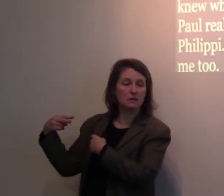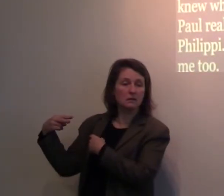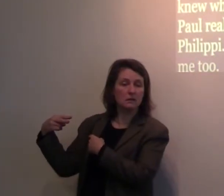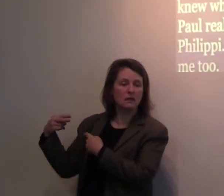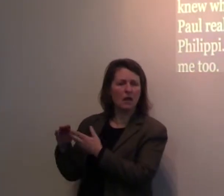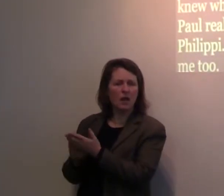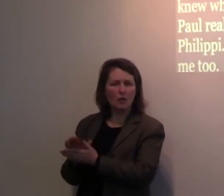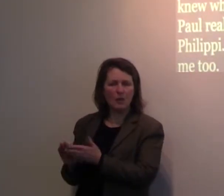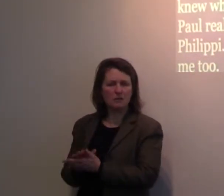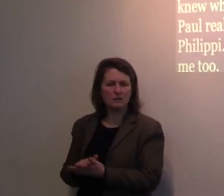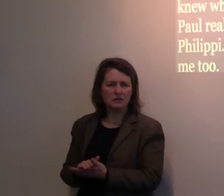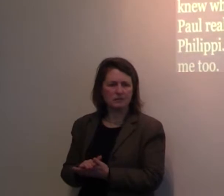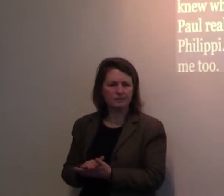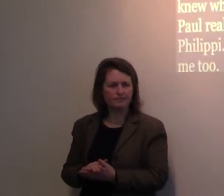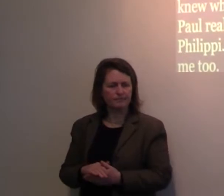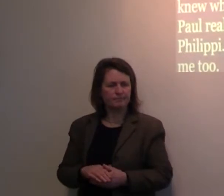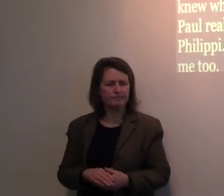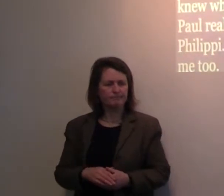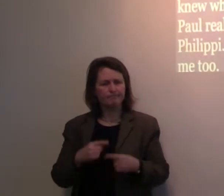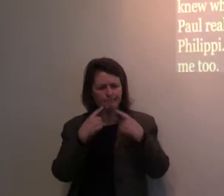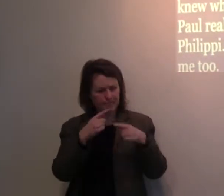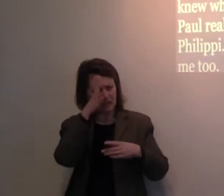Means he was saying something very serious.